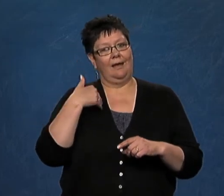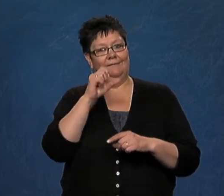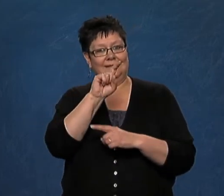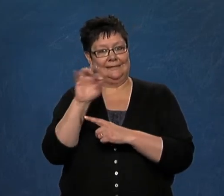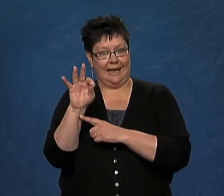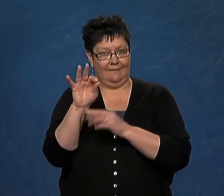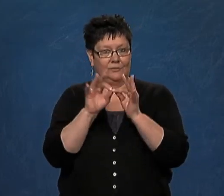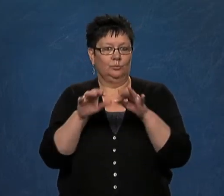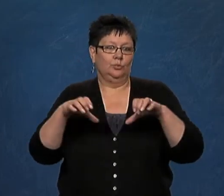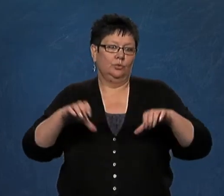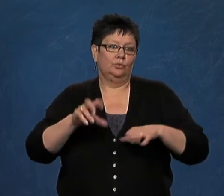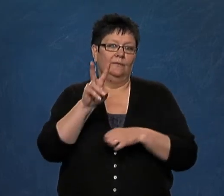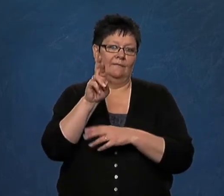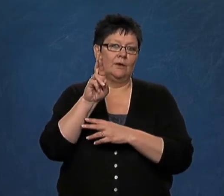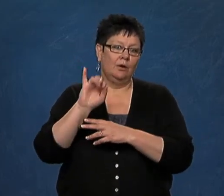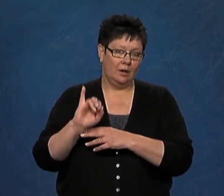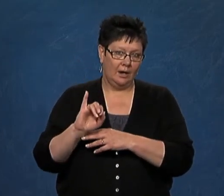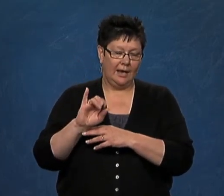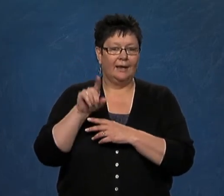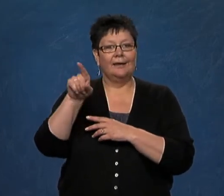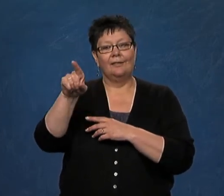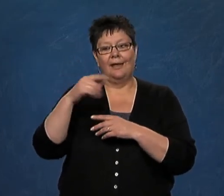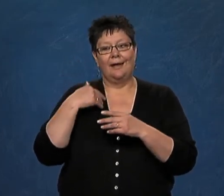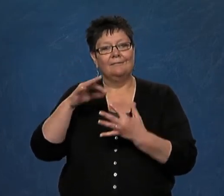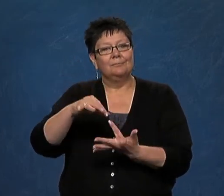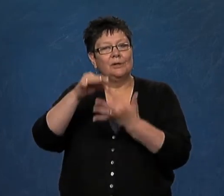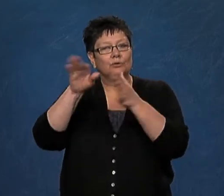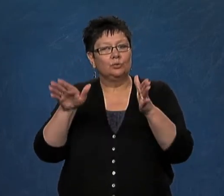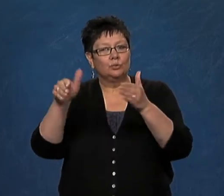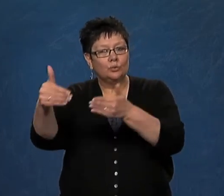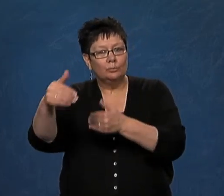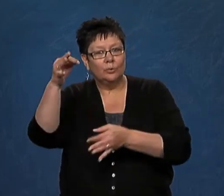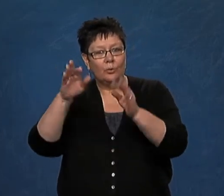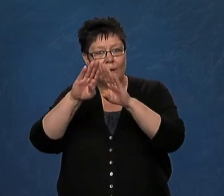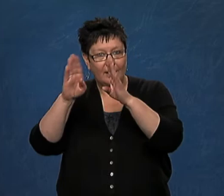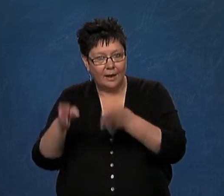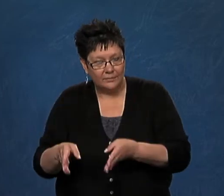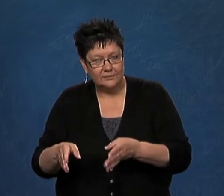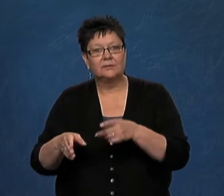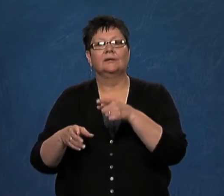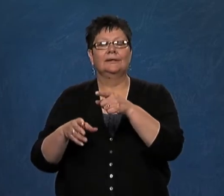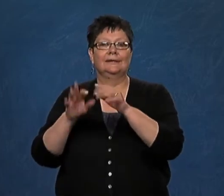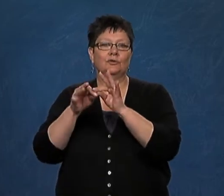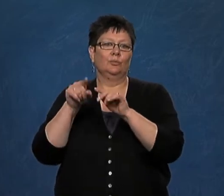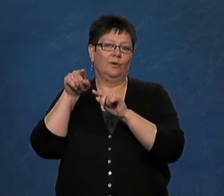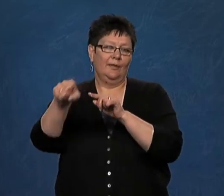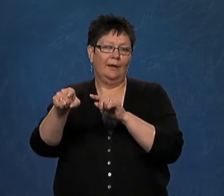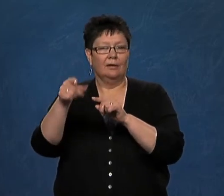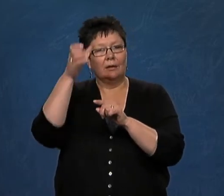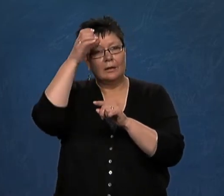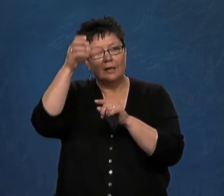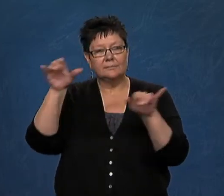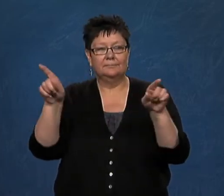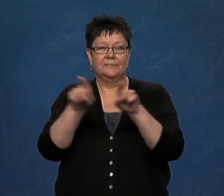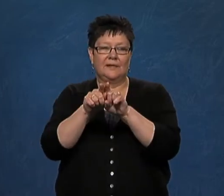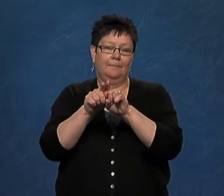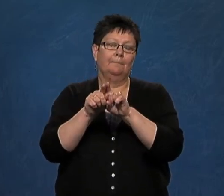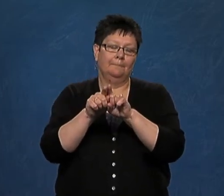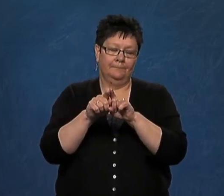they have a staff interpreter that does video remote interpreting. They use a special room at the courthouse. And the concept